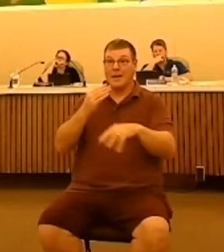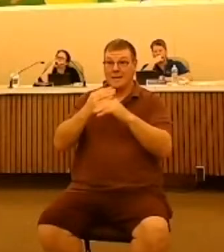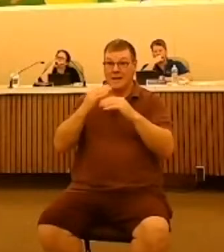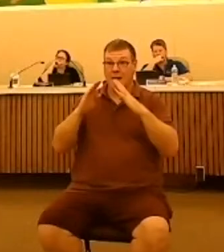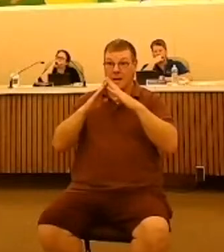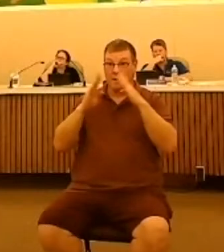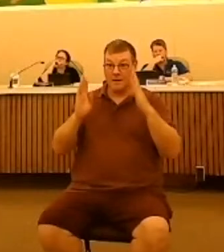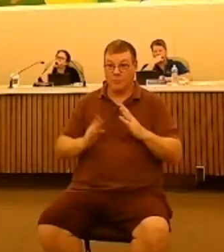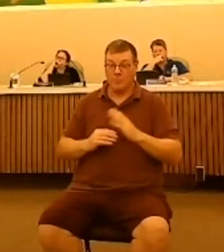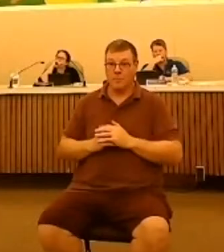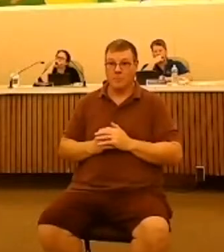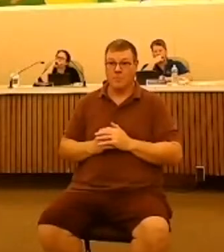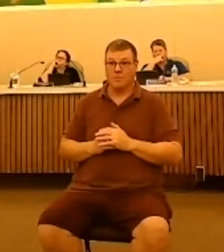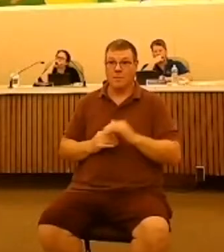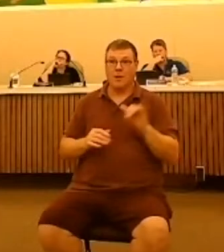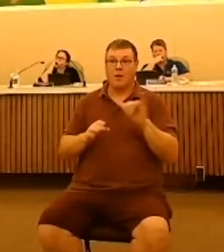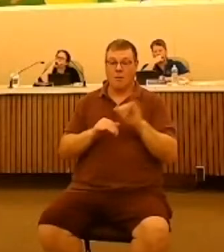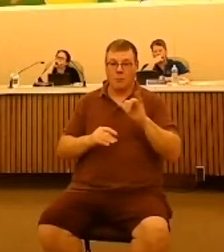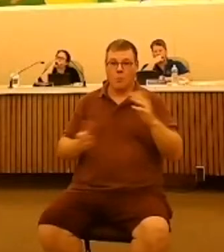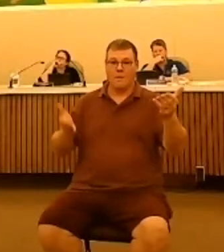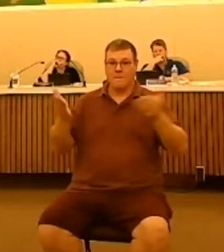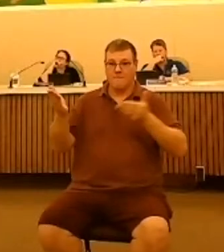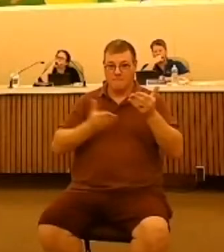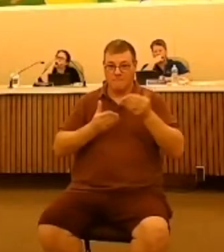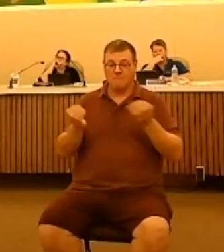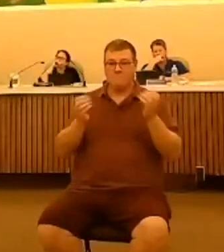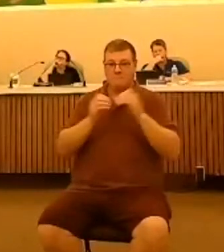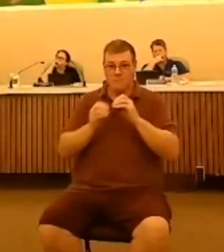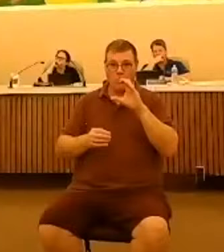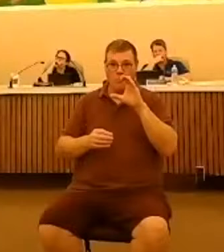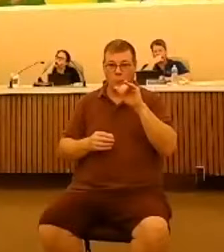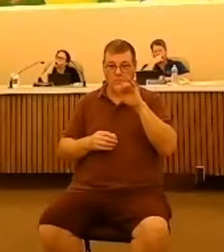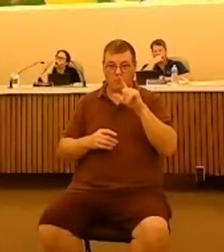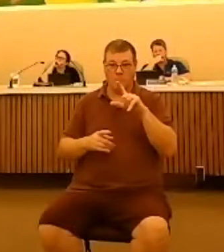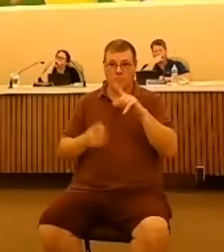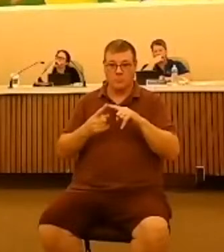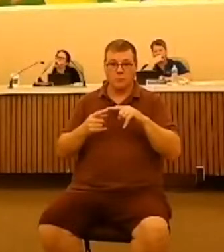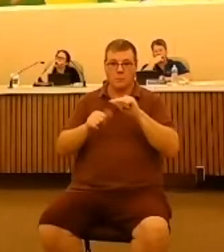think, will also invite more criminals into the neighborhood.